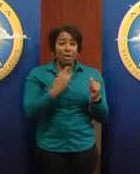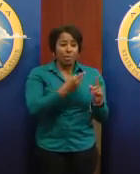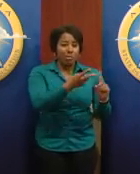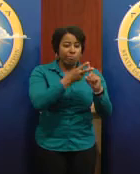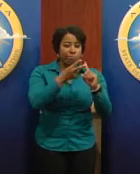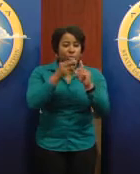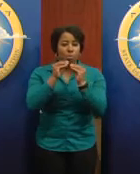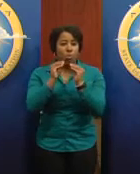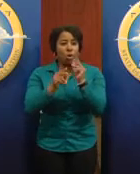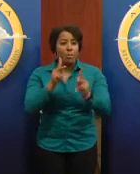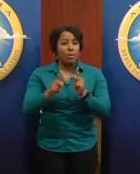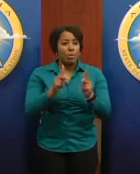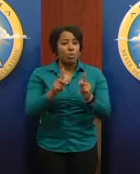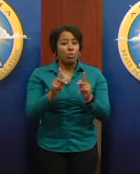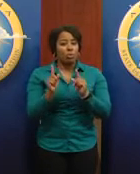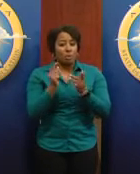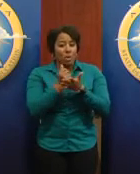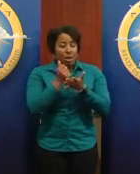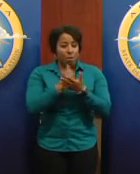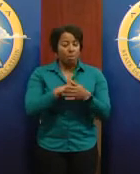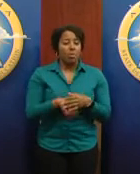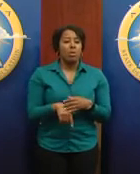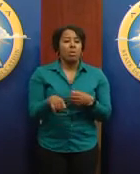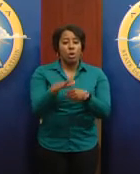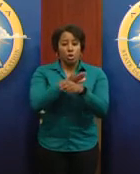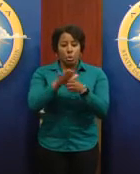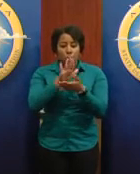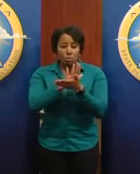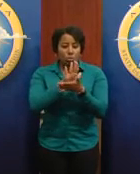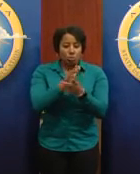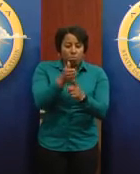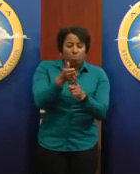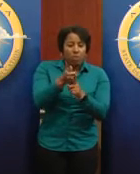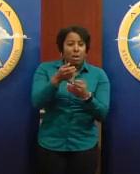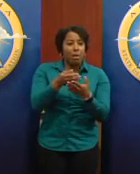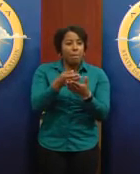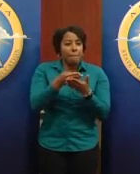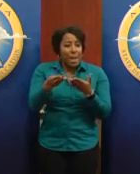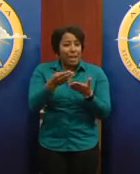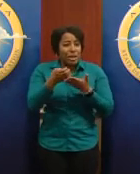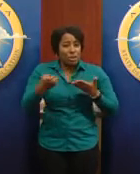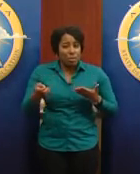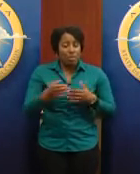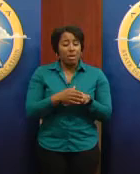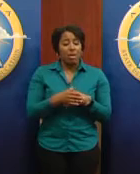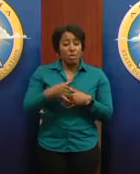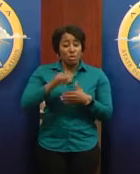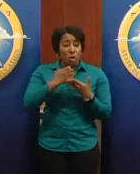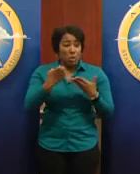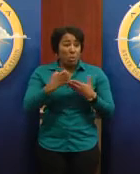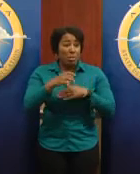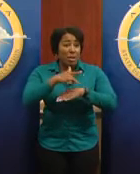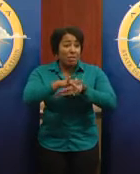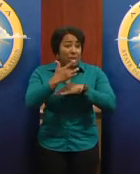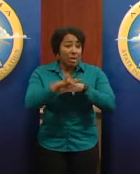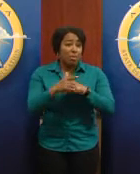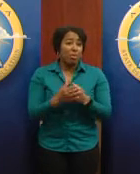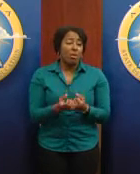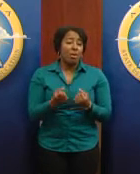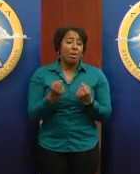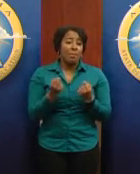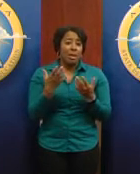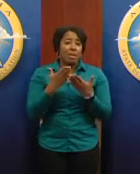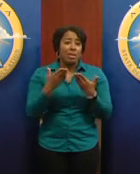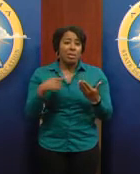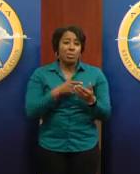help? They're buying equipment. There's still equipment available. Many of the things that we need are back ordered because